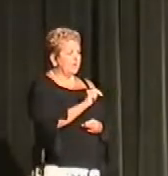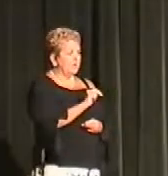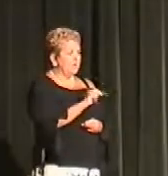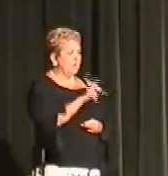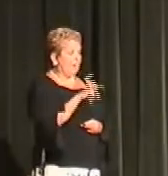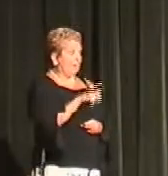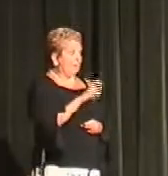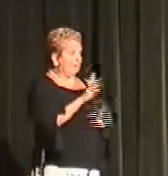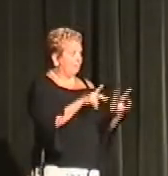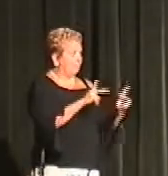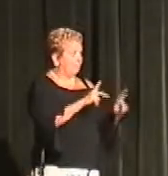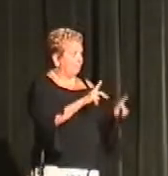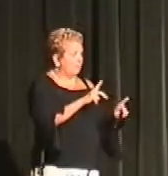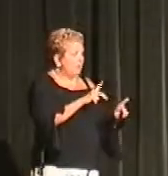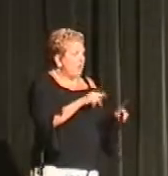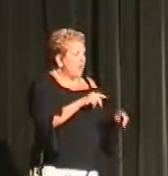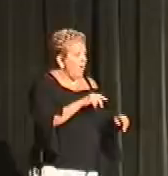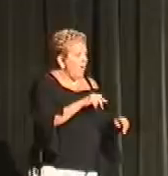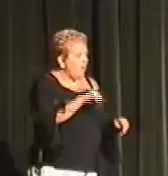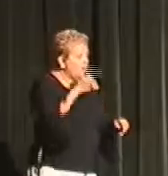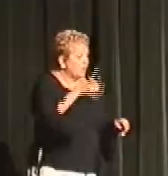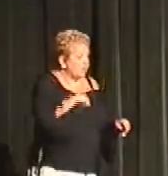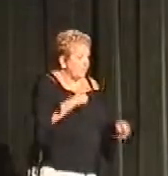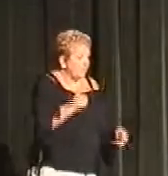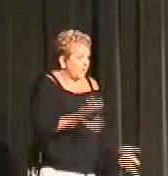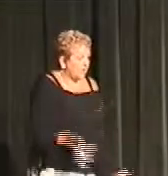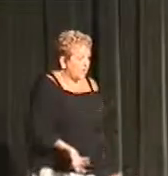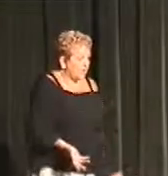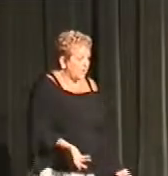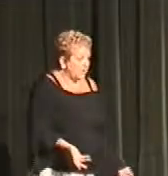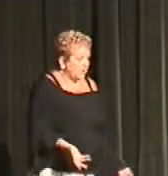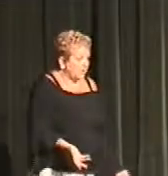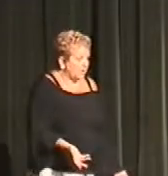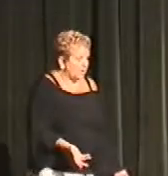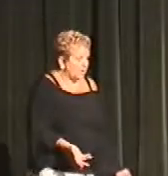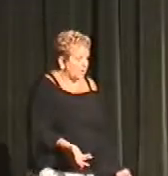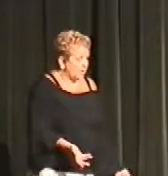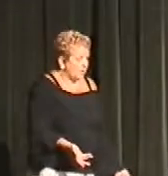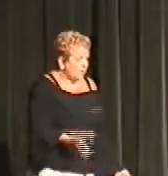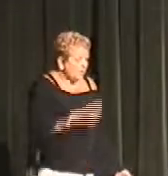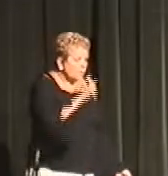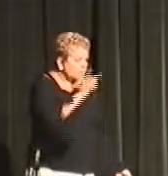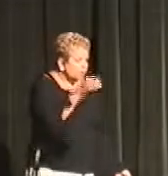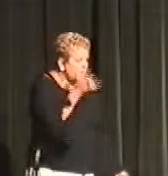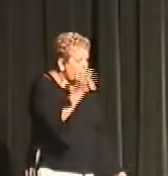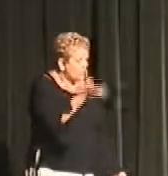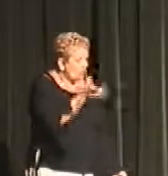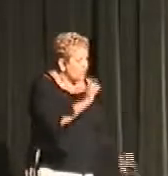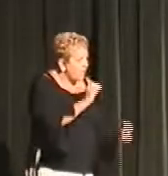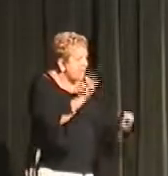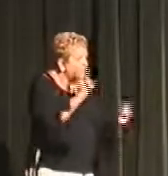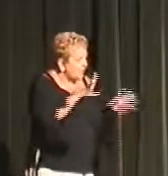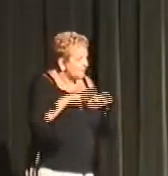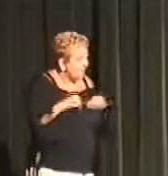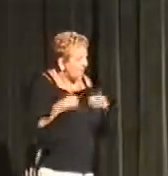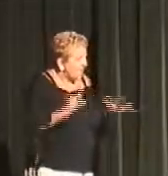membership, and they wouldn't take me either. So things were really looking pretty bad in those few weeks before I came in. And